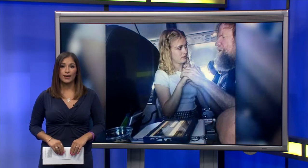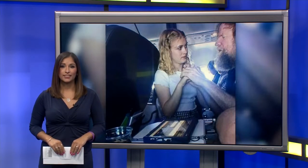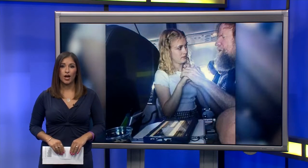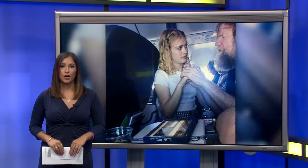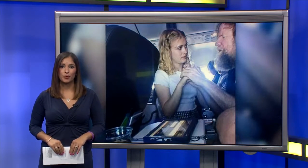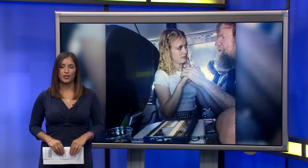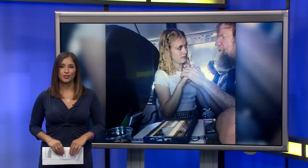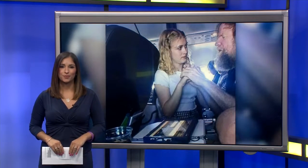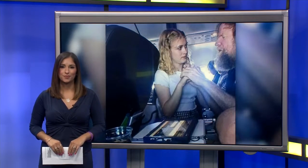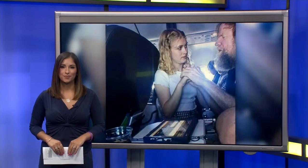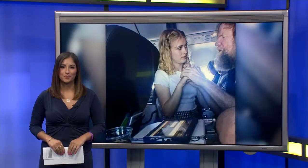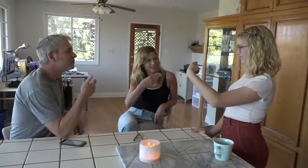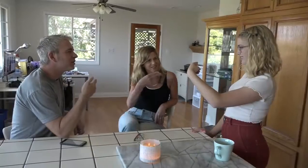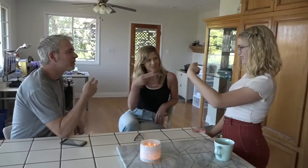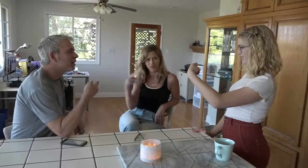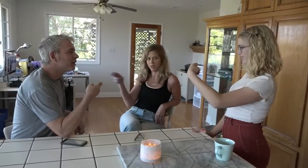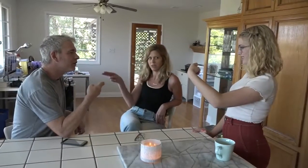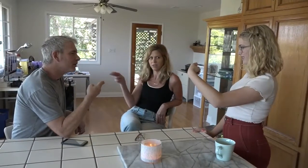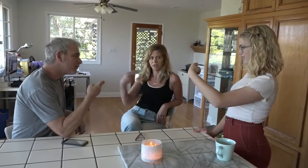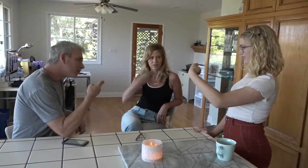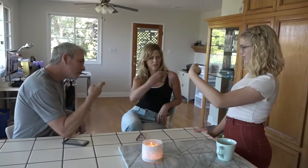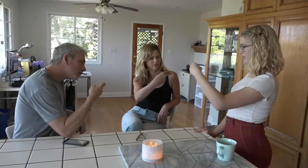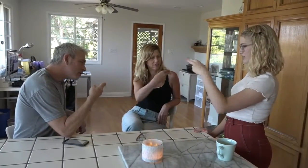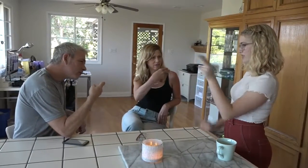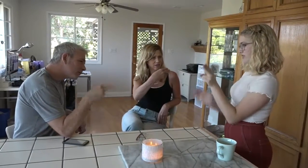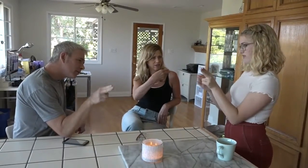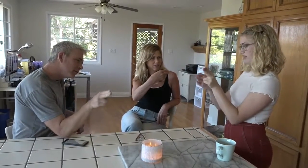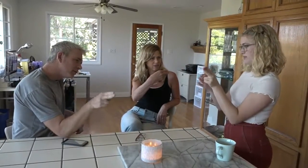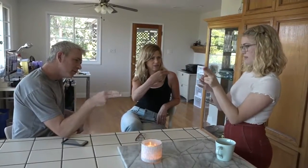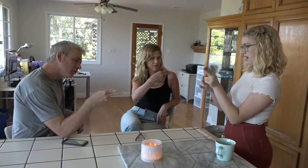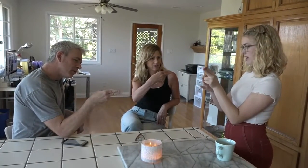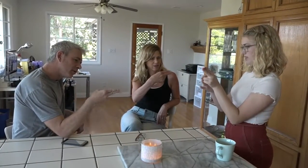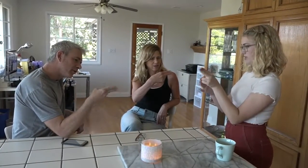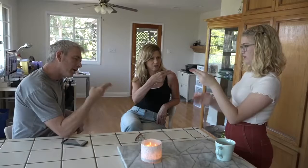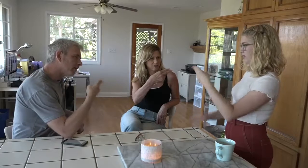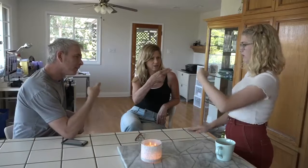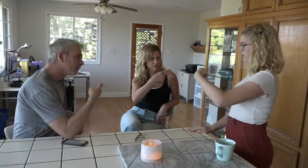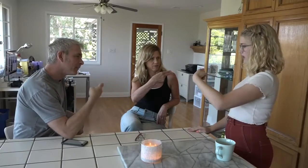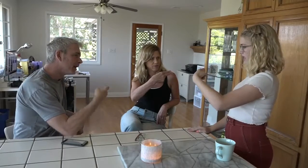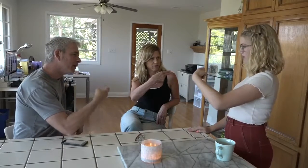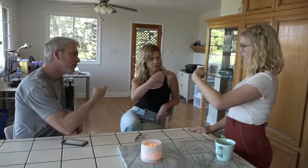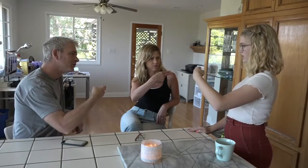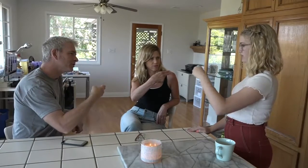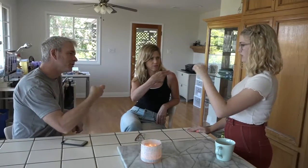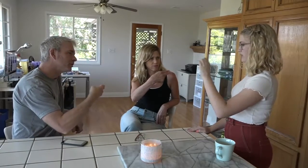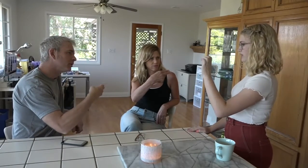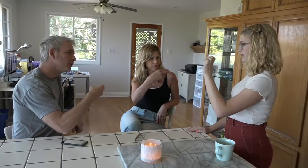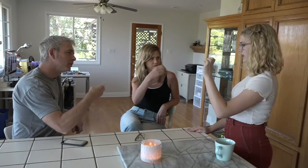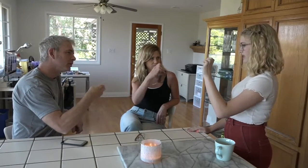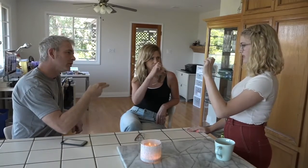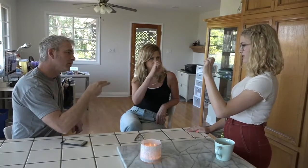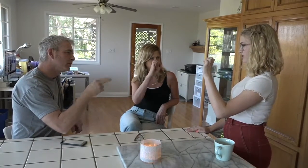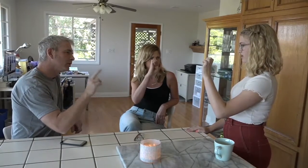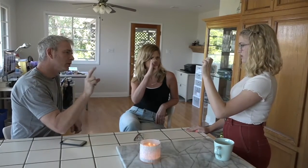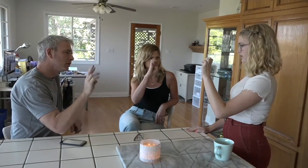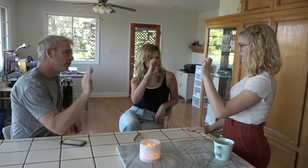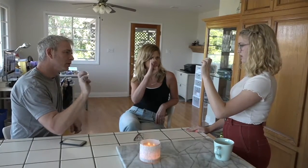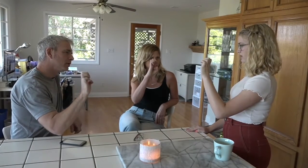caught up with her. Clara Daly and her mom were flying home from Massachusetts when a flight attendant asked if anyone knew American